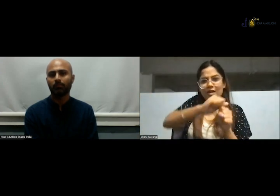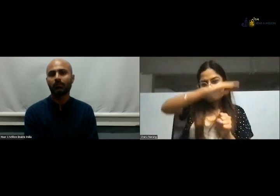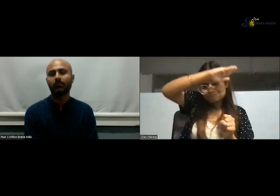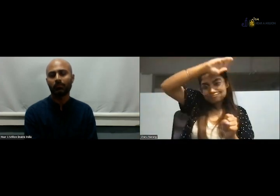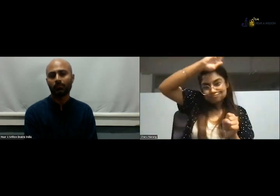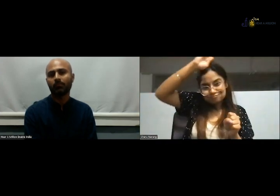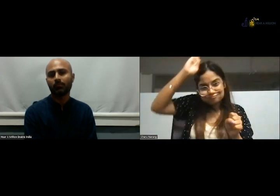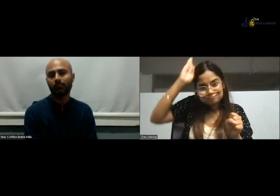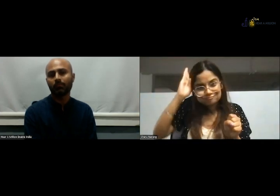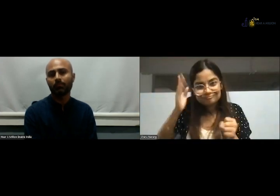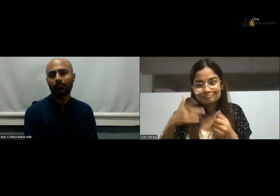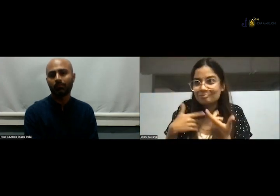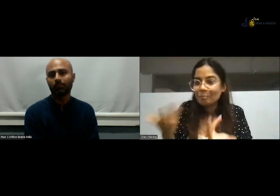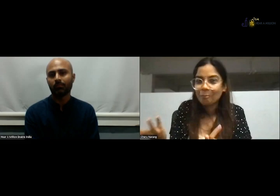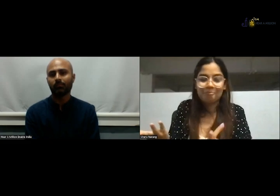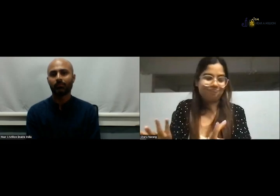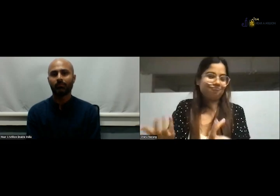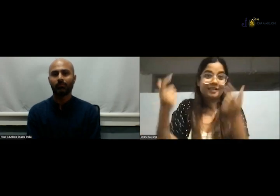with her.